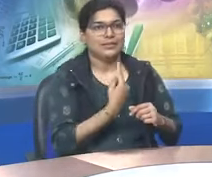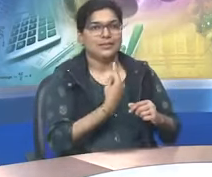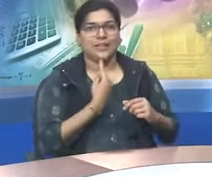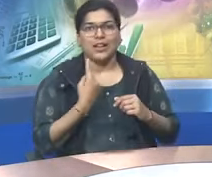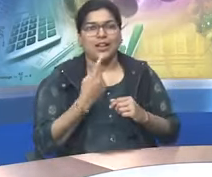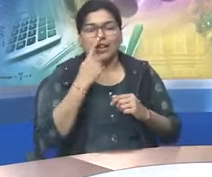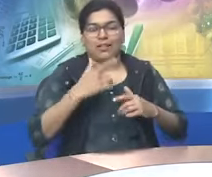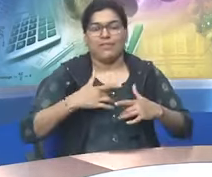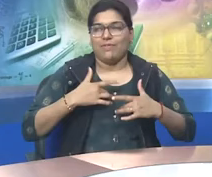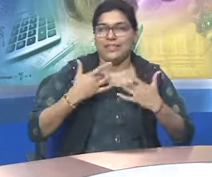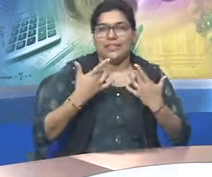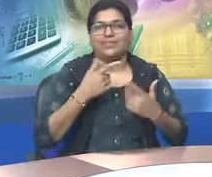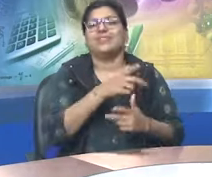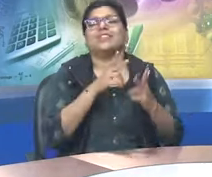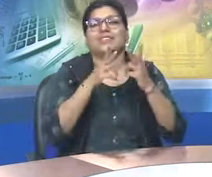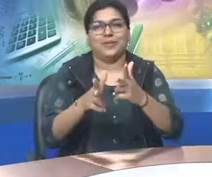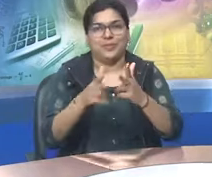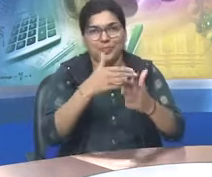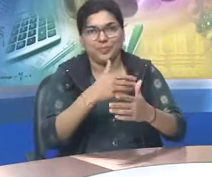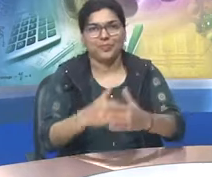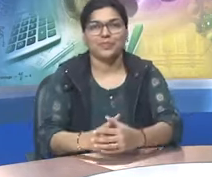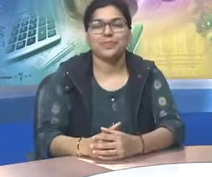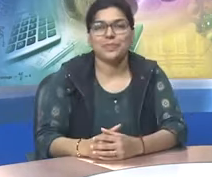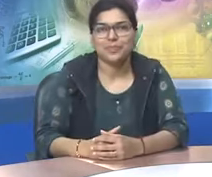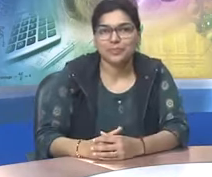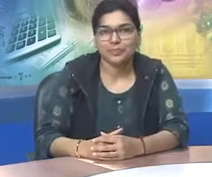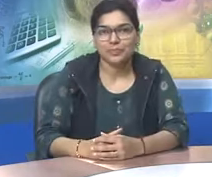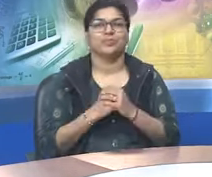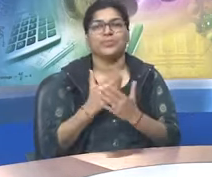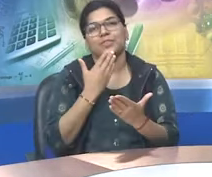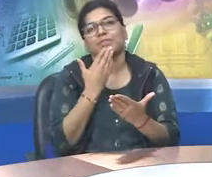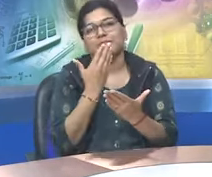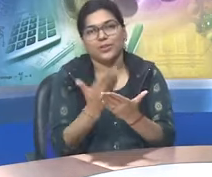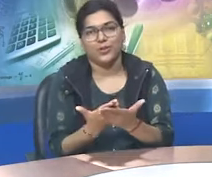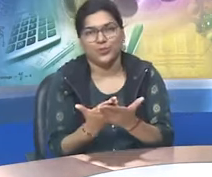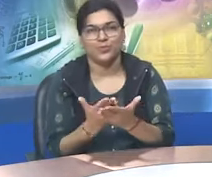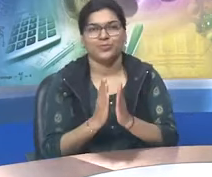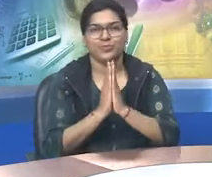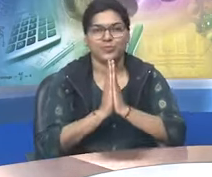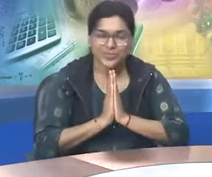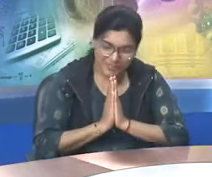So she was feeling lonely. Thank you so much. Namaskar.